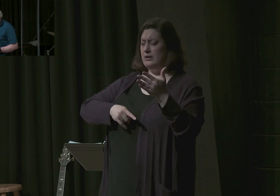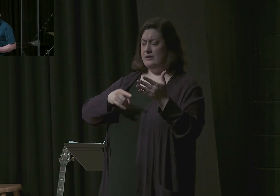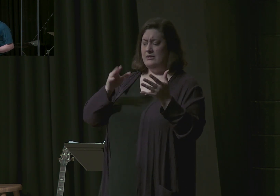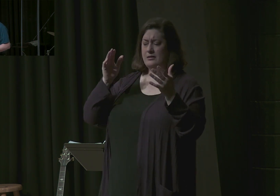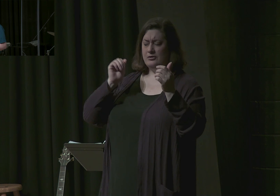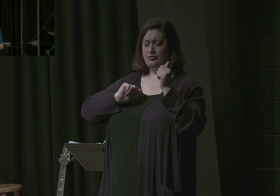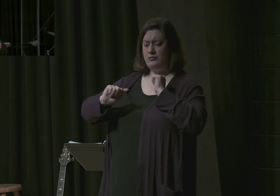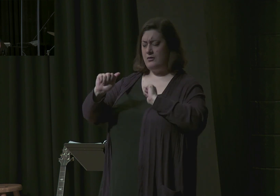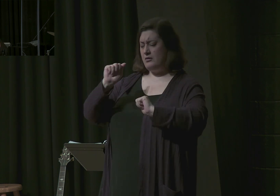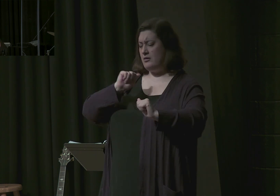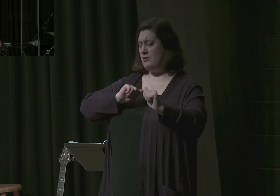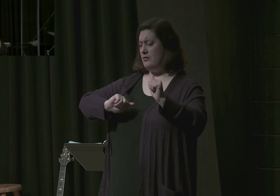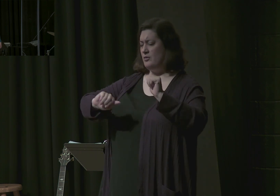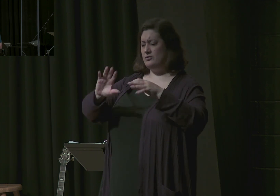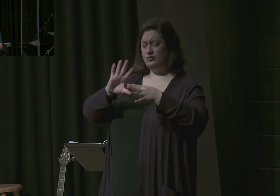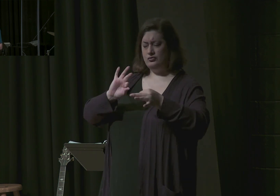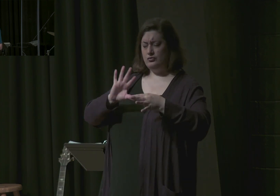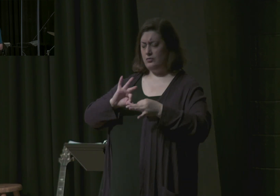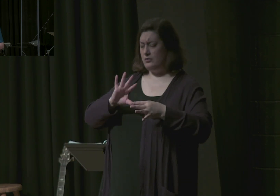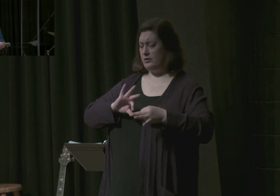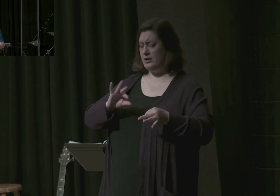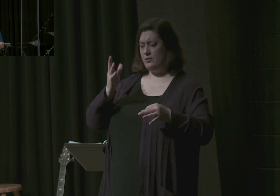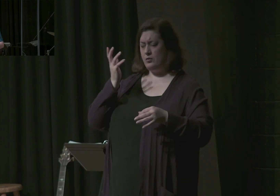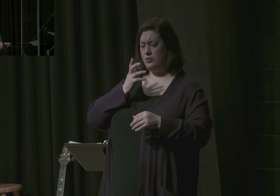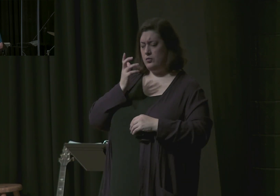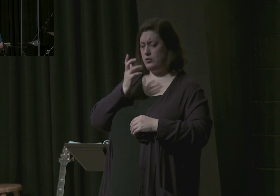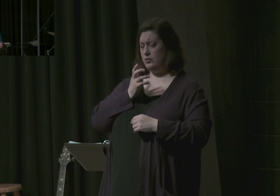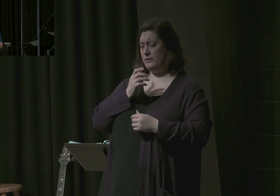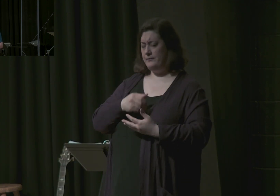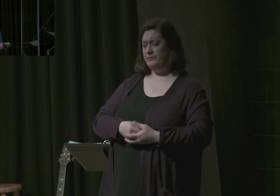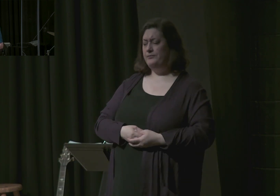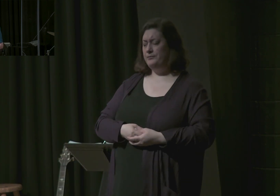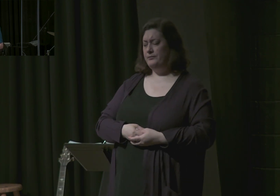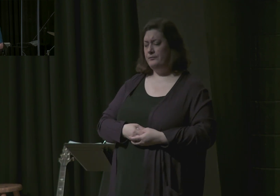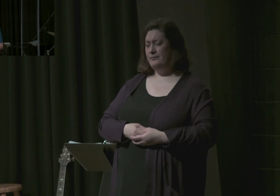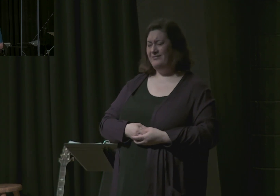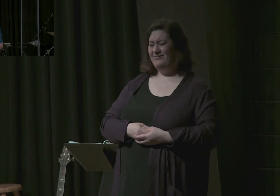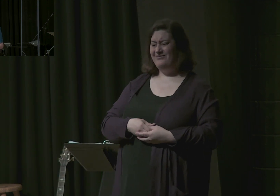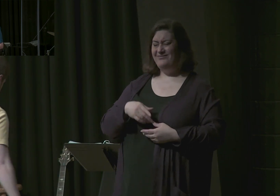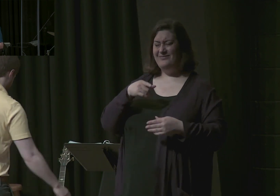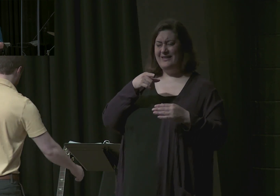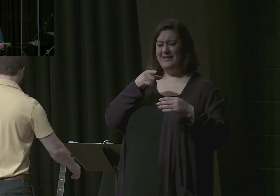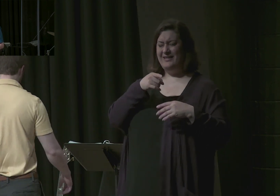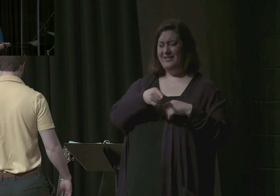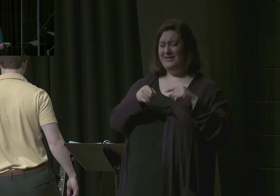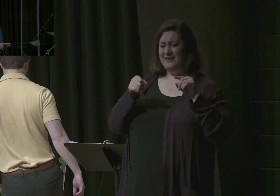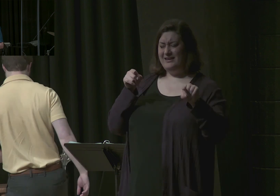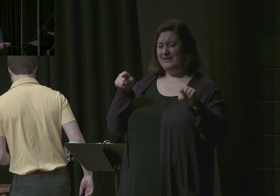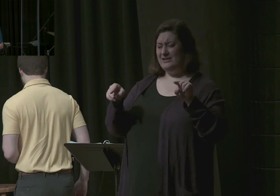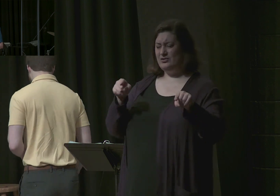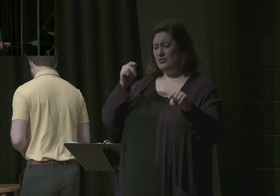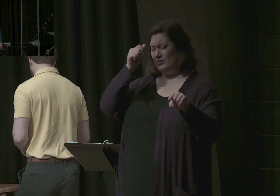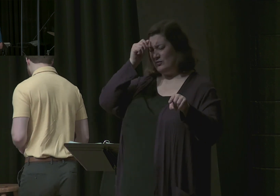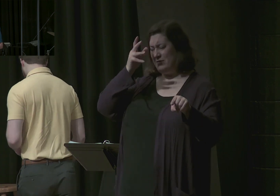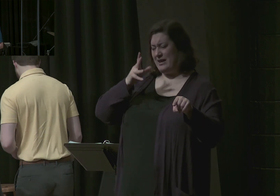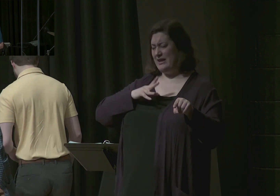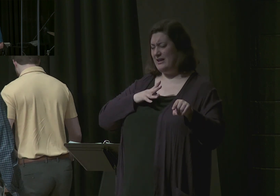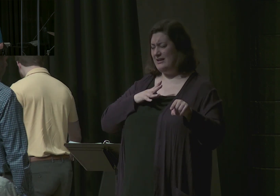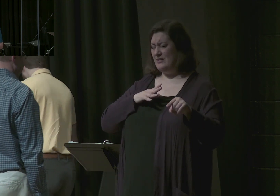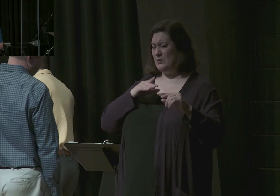what a story. What an amazing story of two